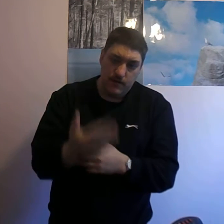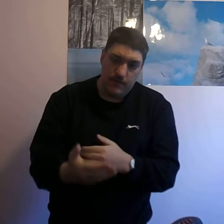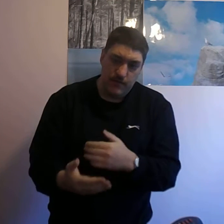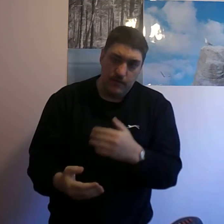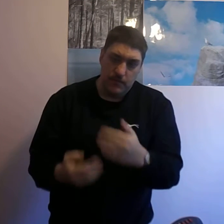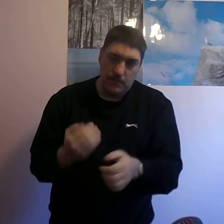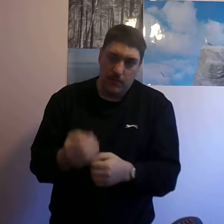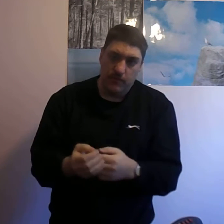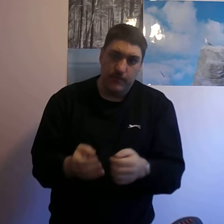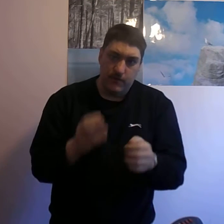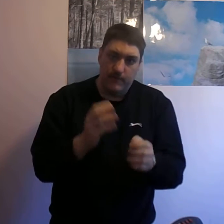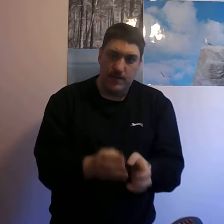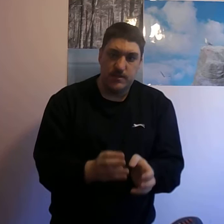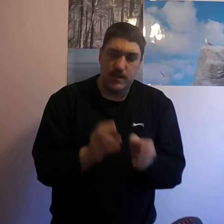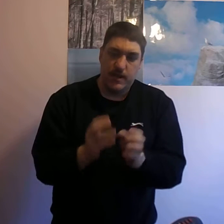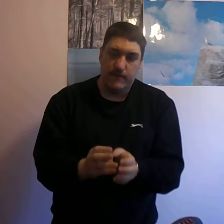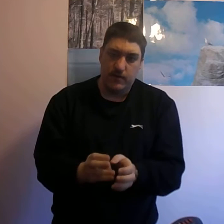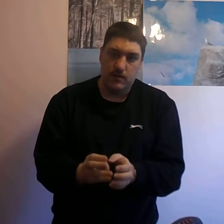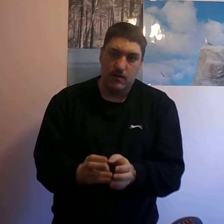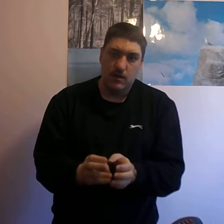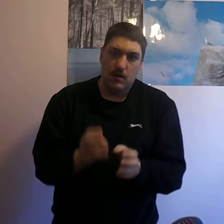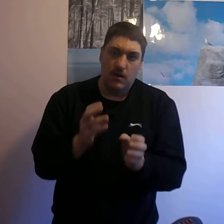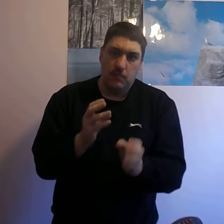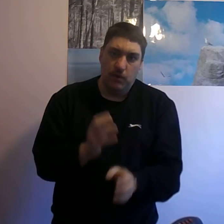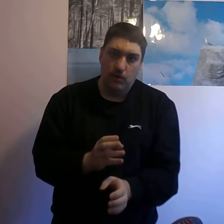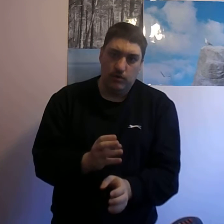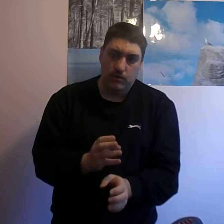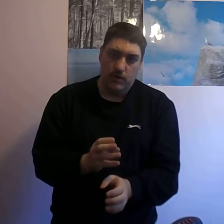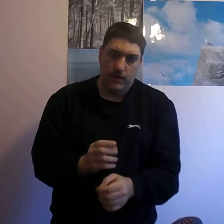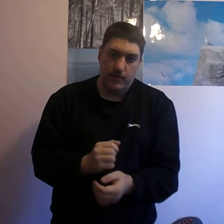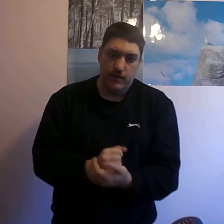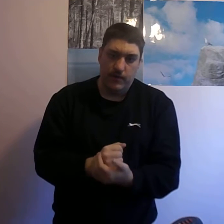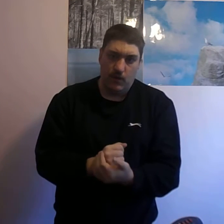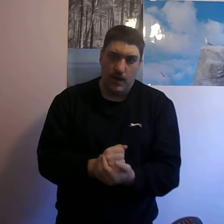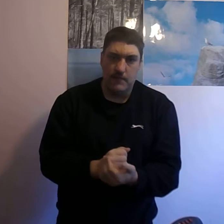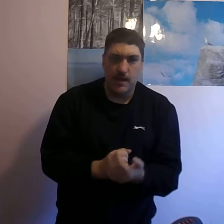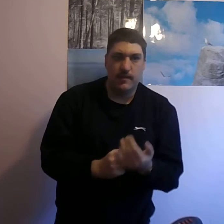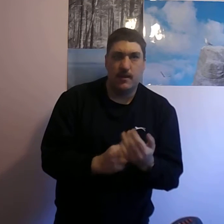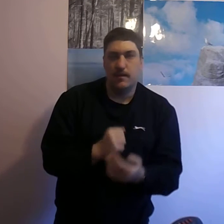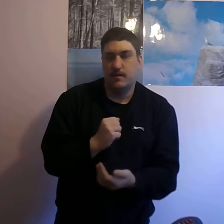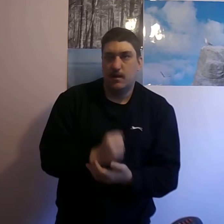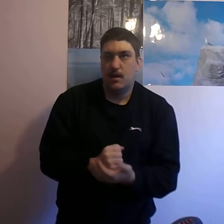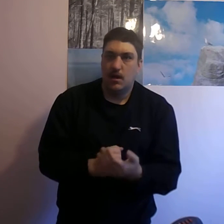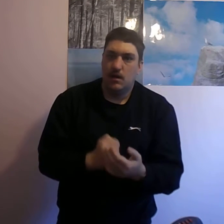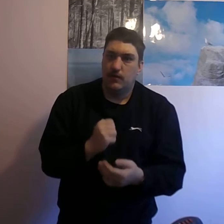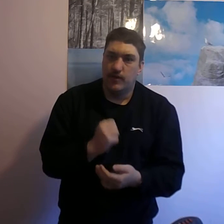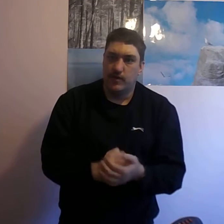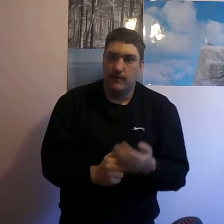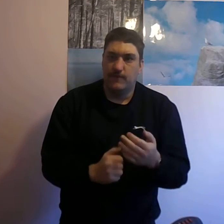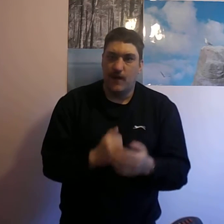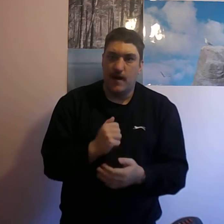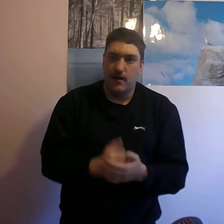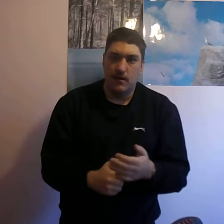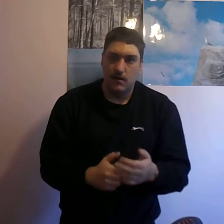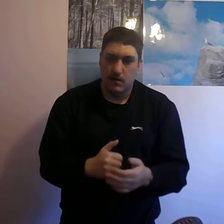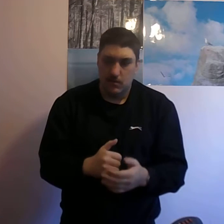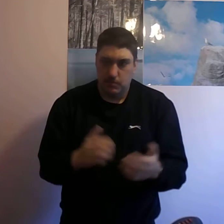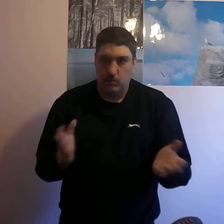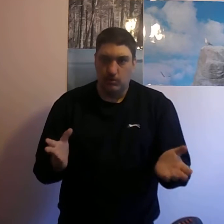through the puzzles, you are eventually given a portal gun, and what that means is that you can fire